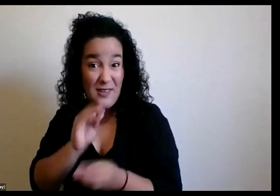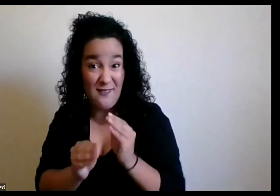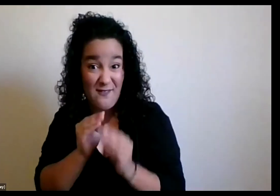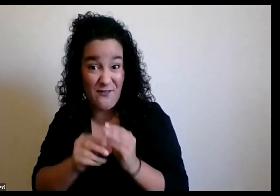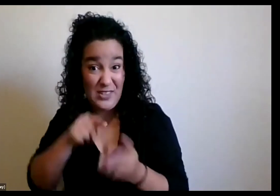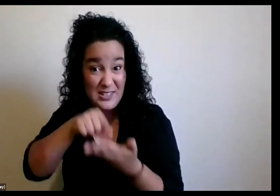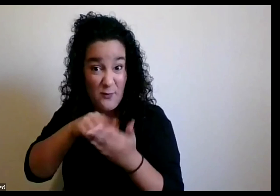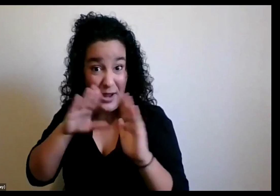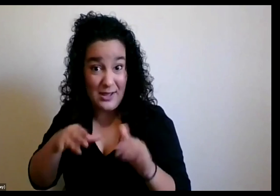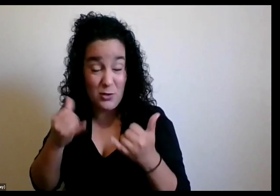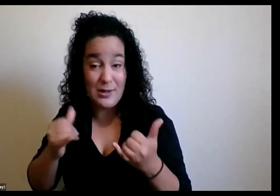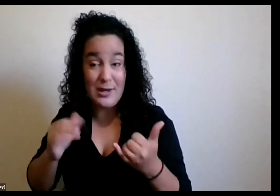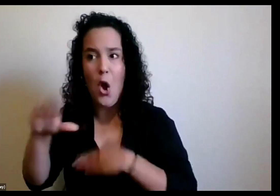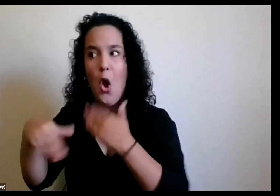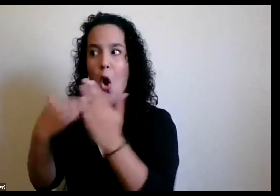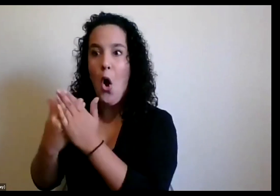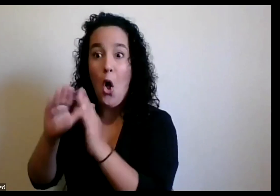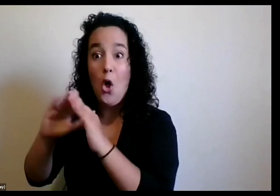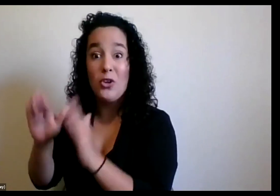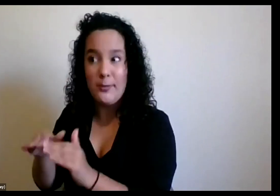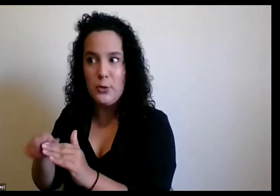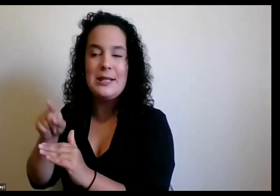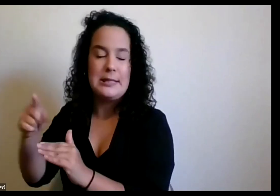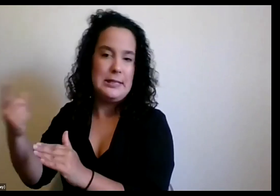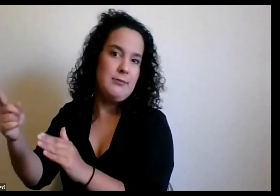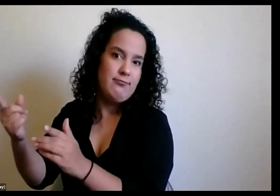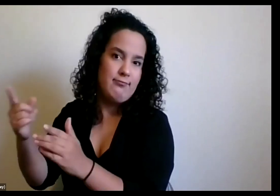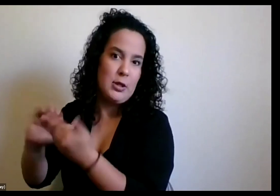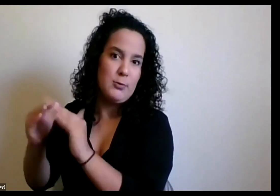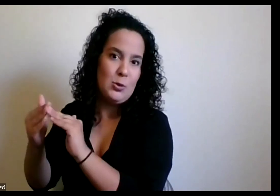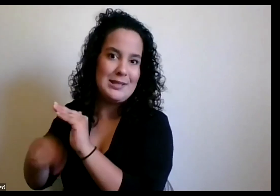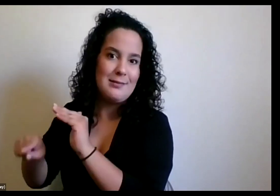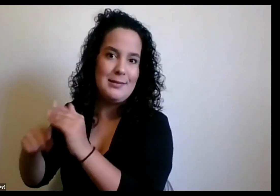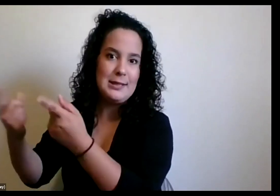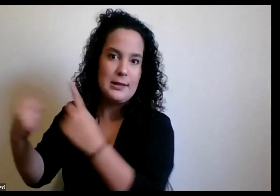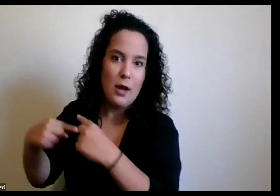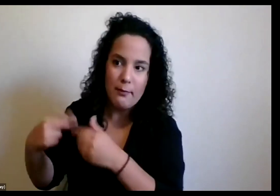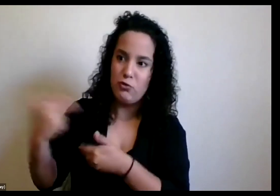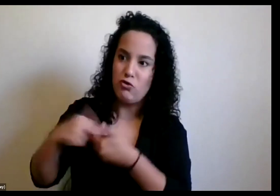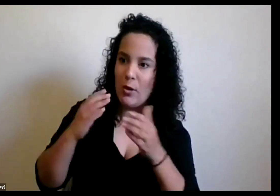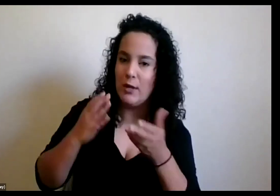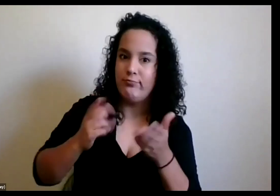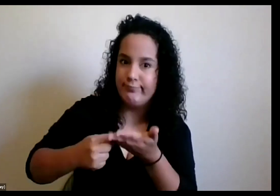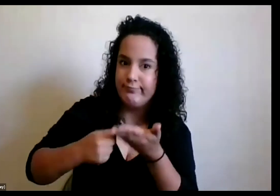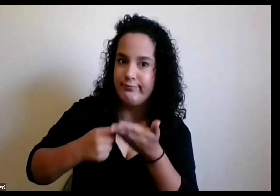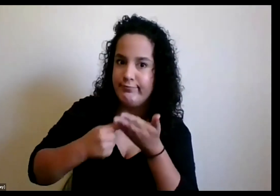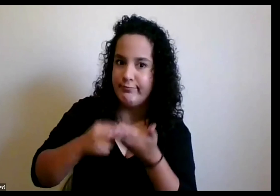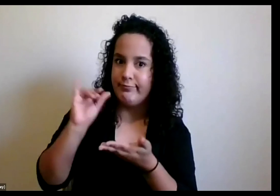communities along if we want to site housing in our neighborhoods and communities. And so it's really thinking about